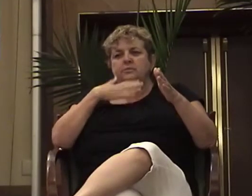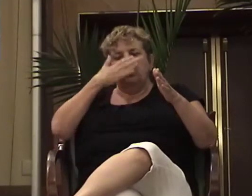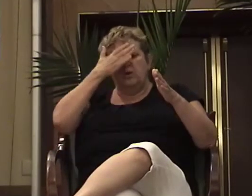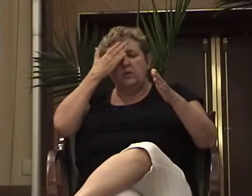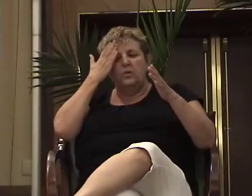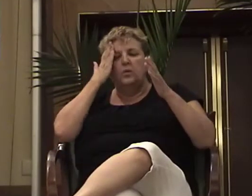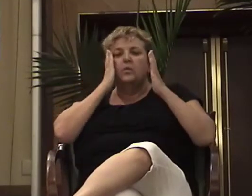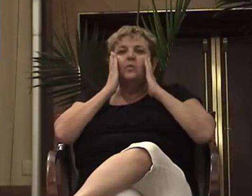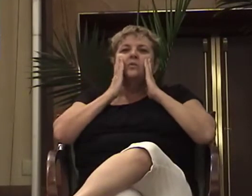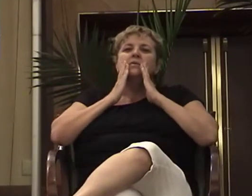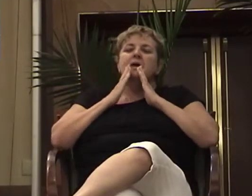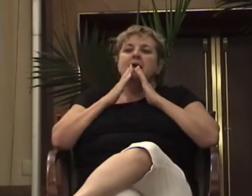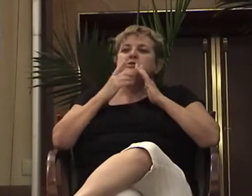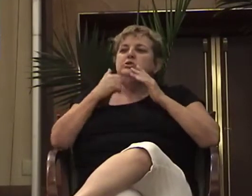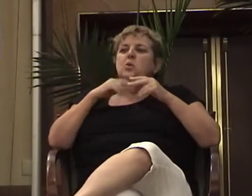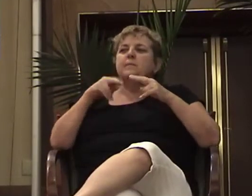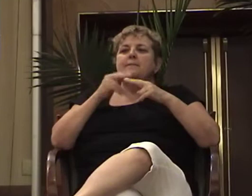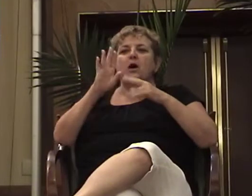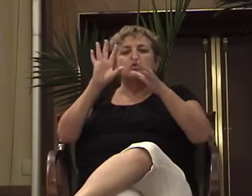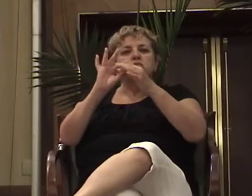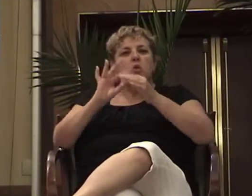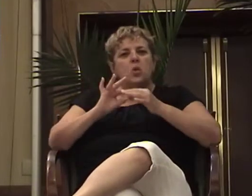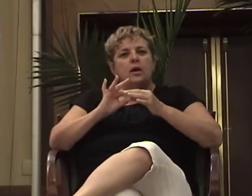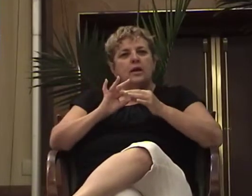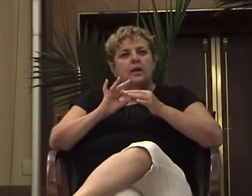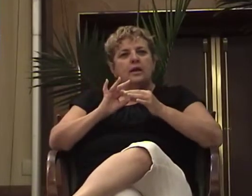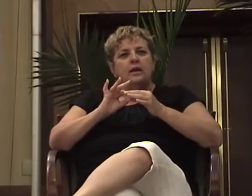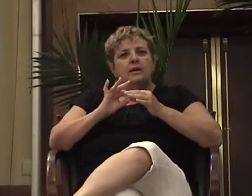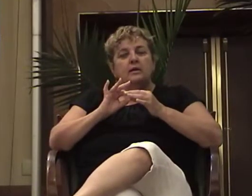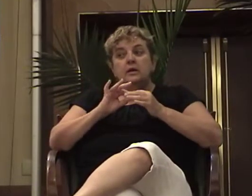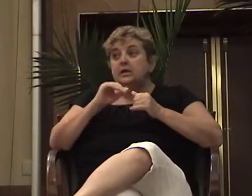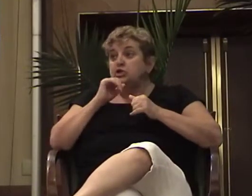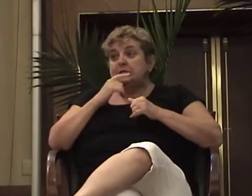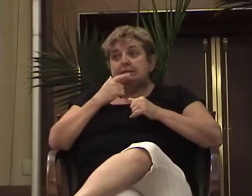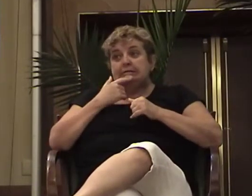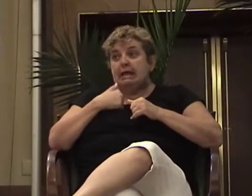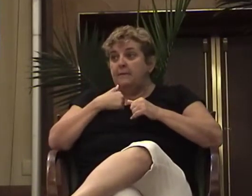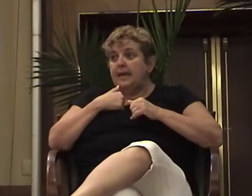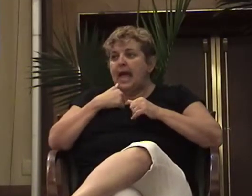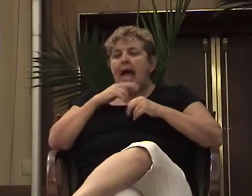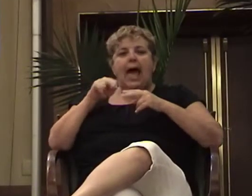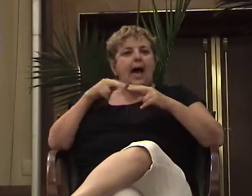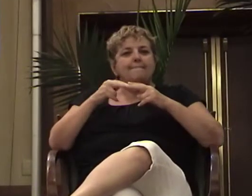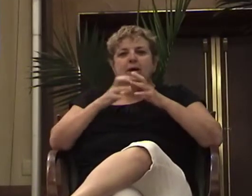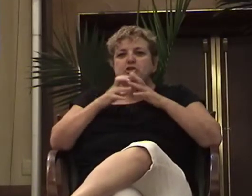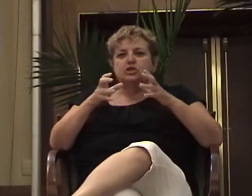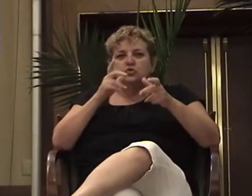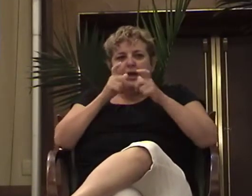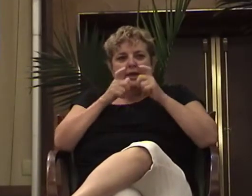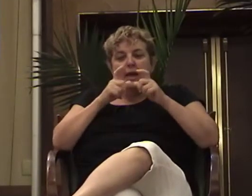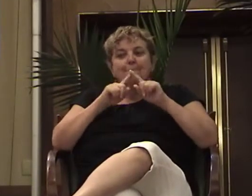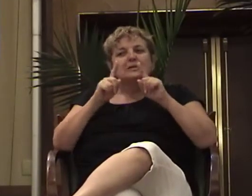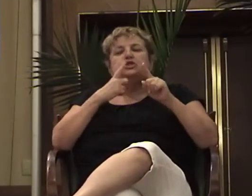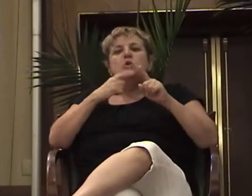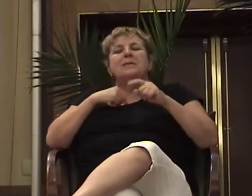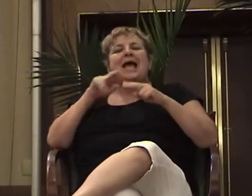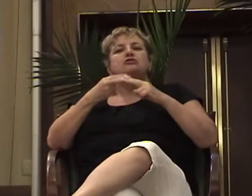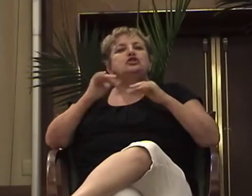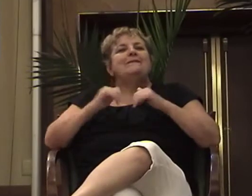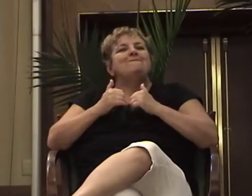me of her drinking. She didn't tell me how much she drank. She told me how she felt as a result of her drinking.